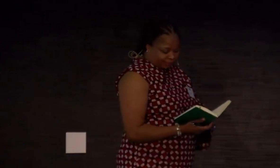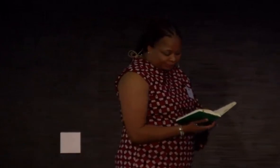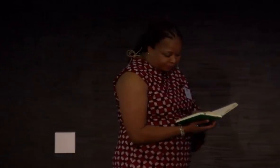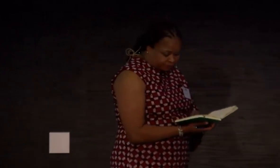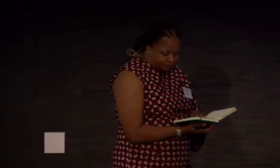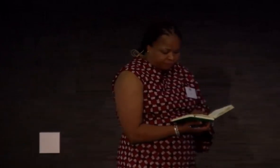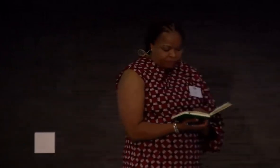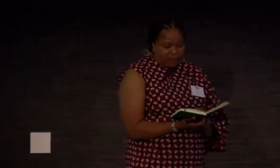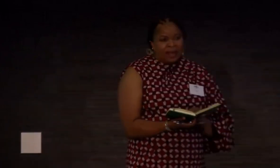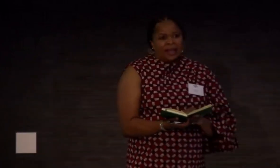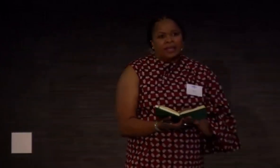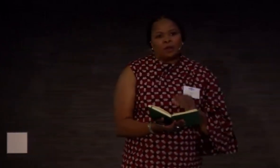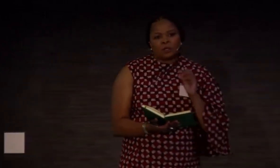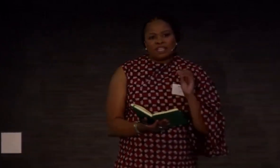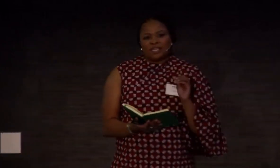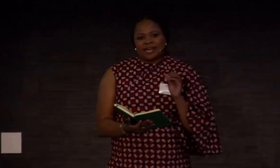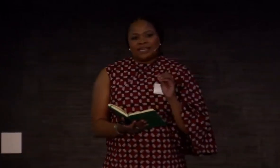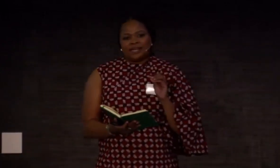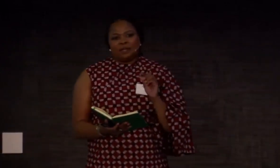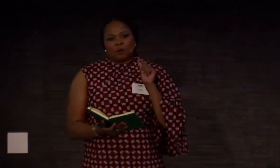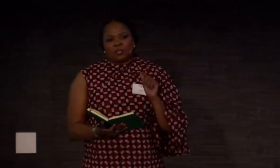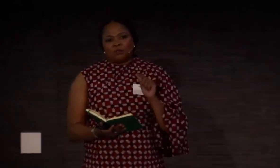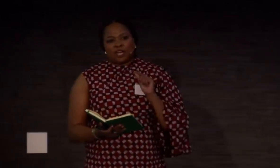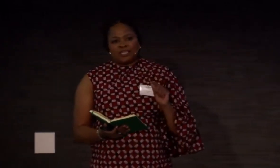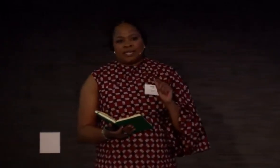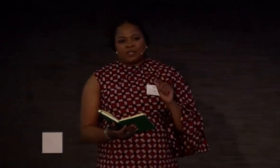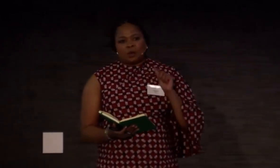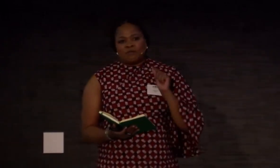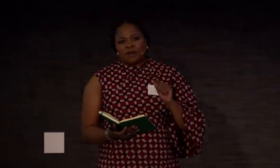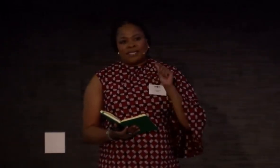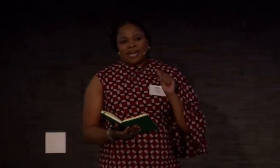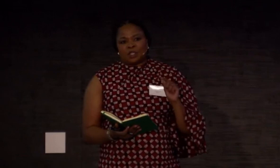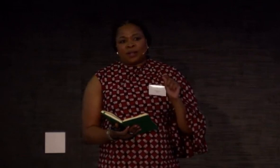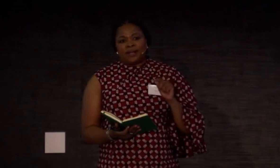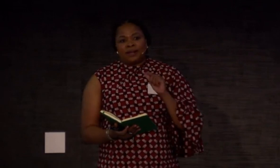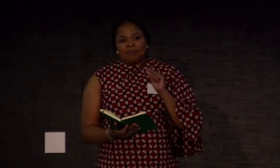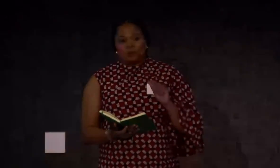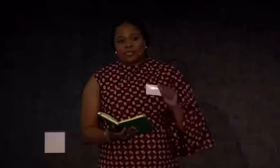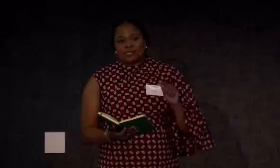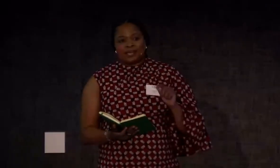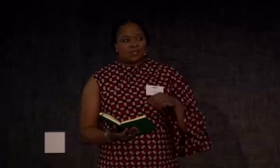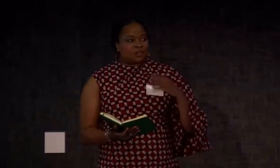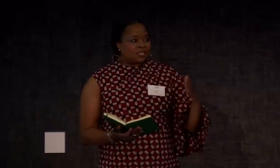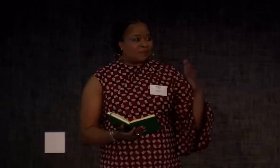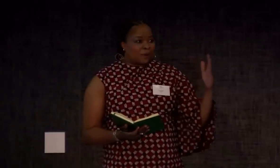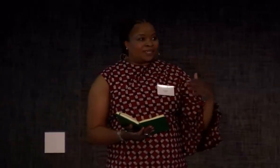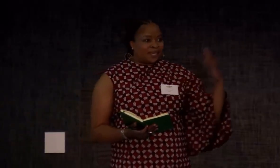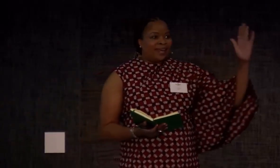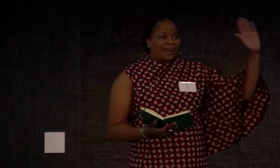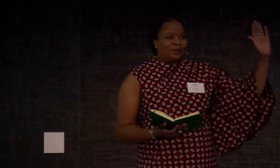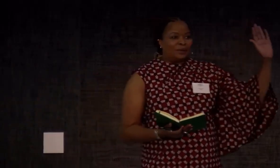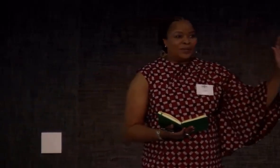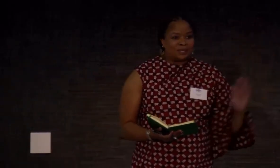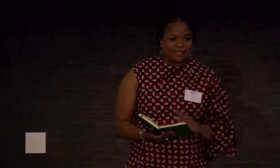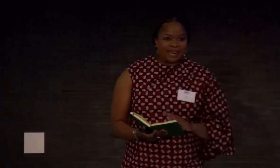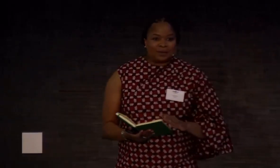it. He also mentioned that the process of challenging is also a very intellectual process. It's not just about, you